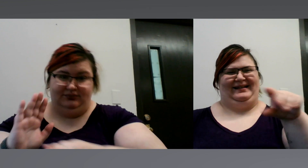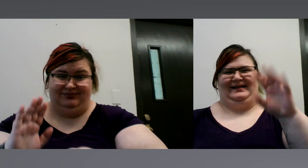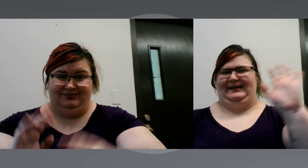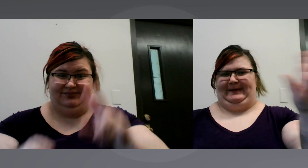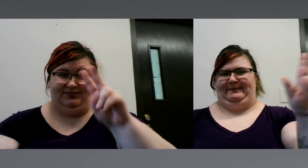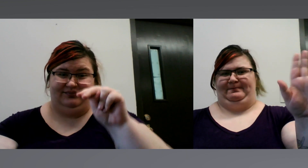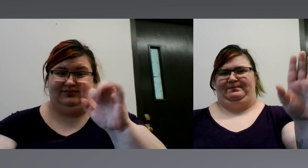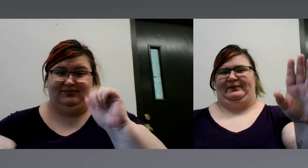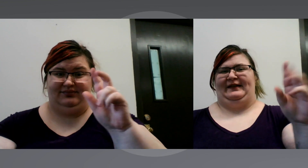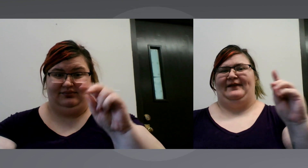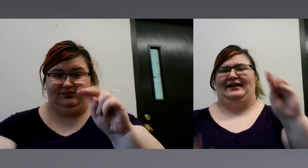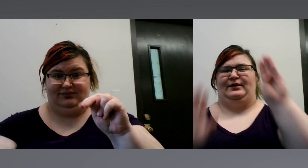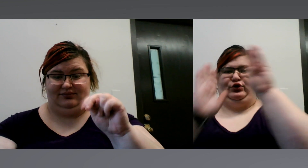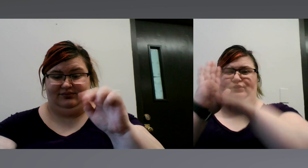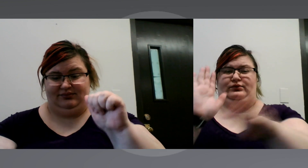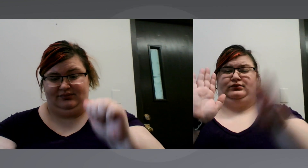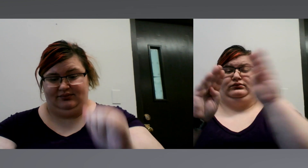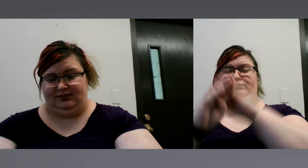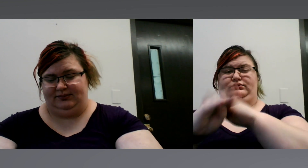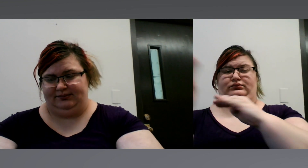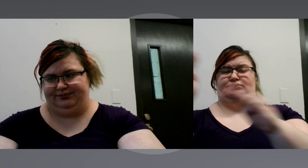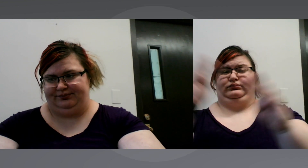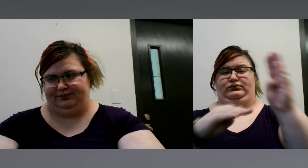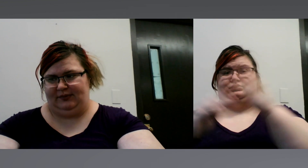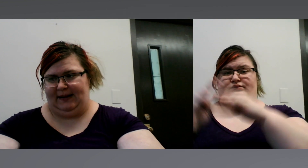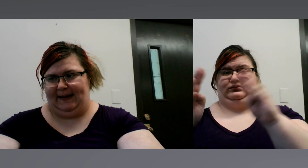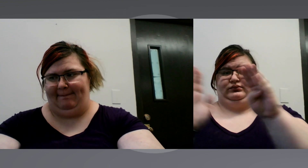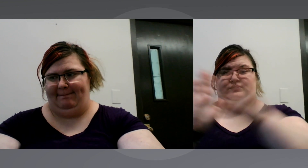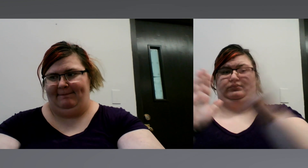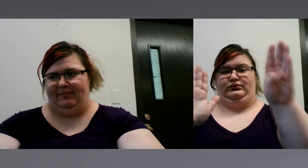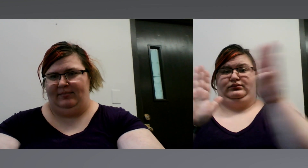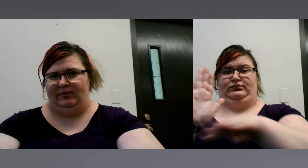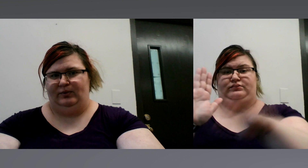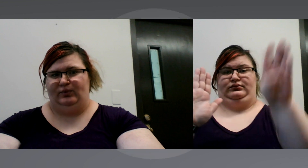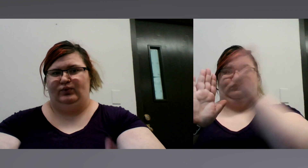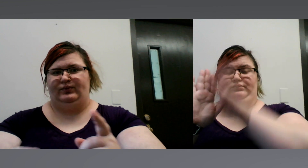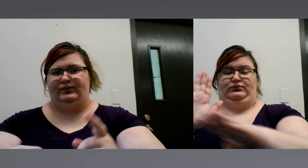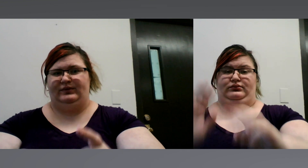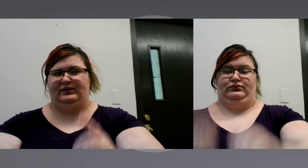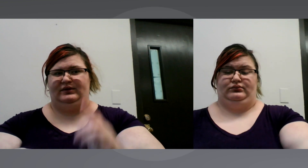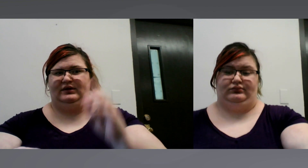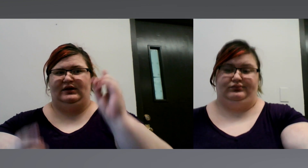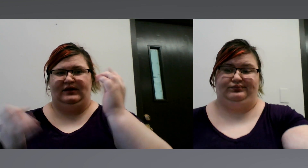conflict. Conflict that creates tension, which people like for some reason.